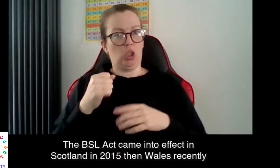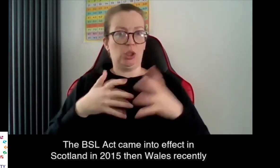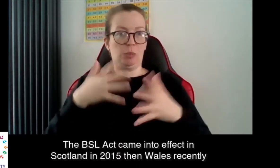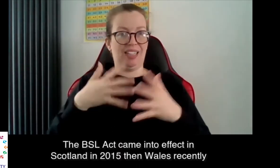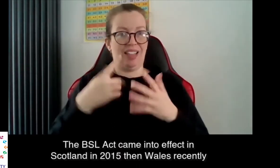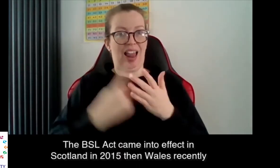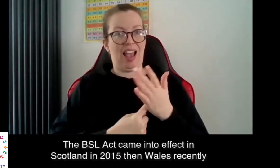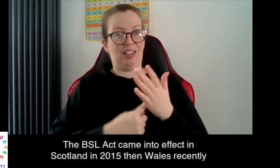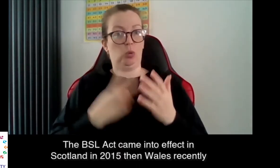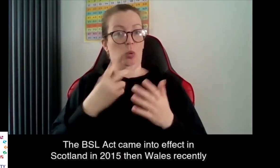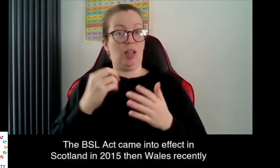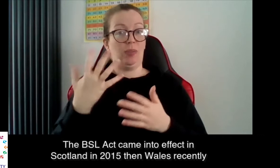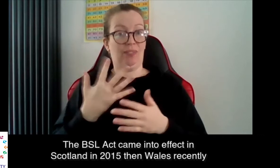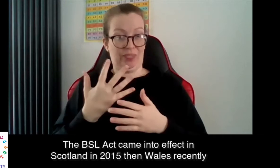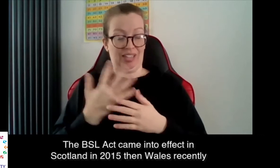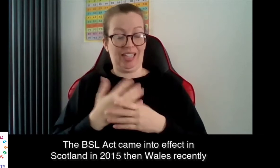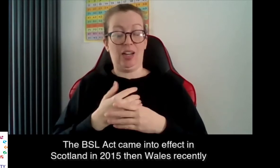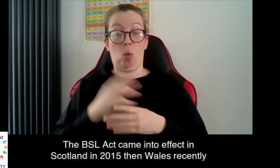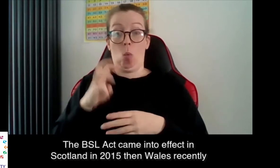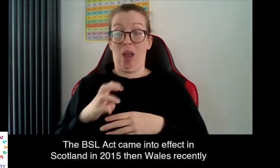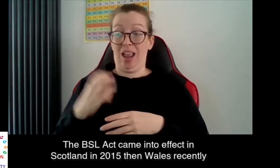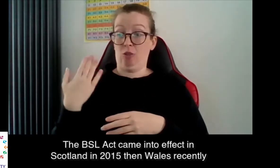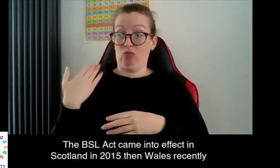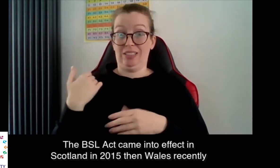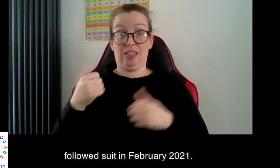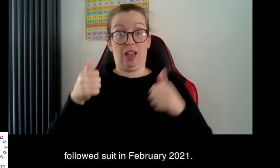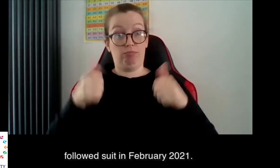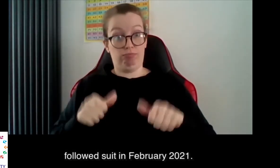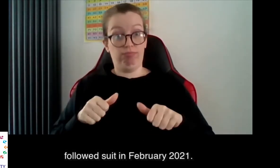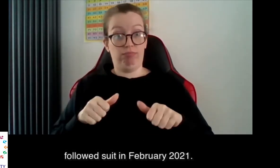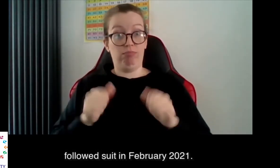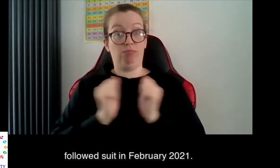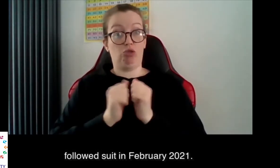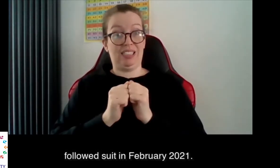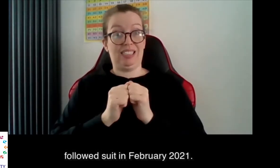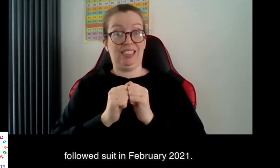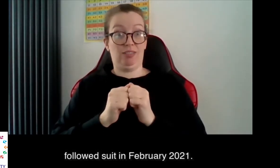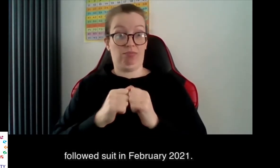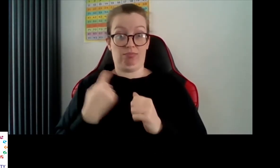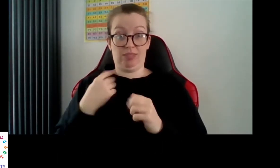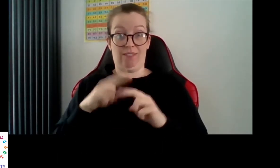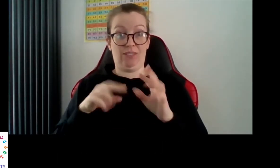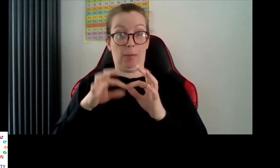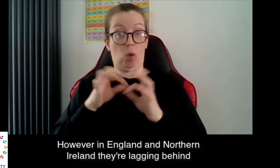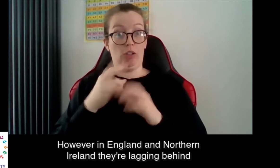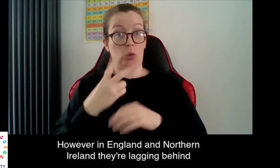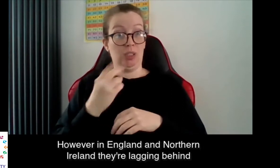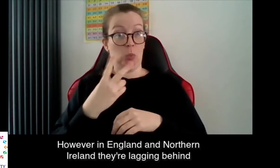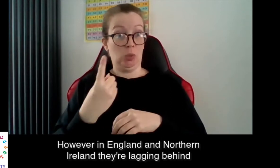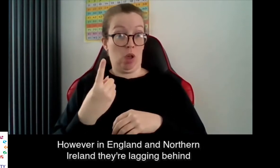in 2015. Then Wales recently followed suit in February 2021. However, in England and